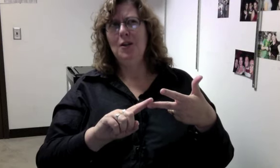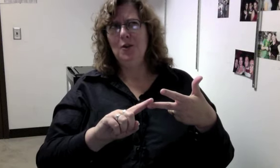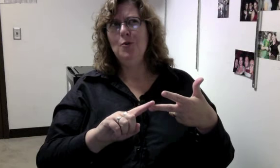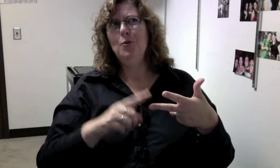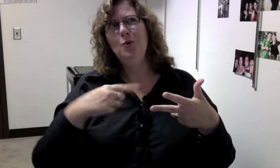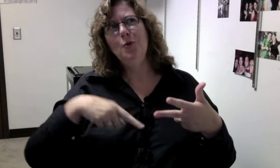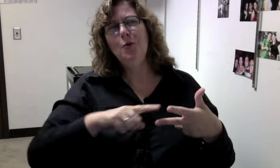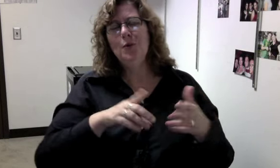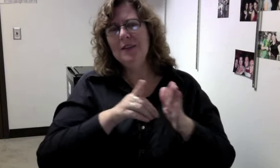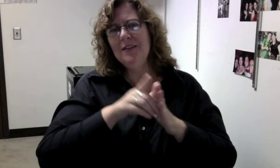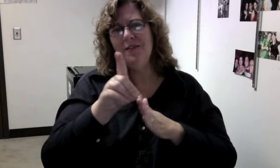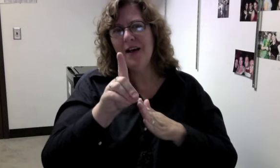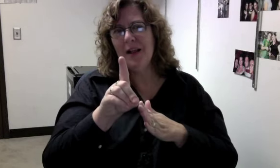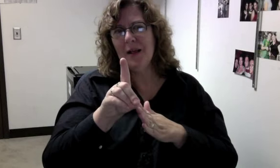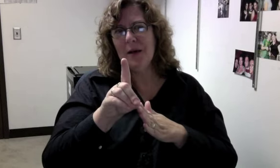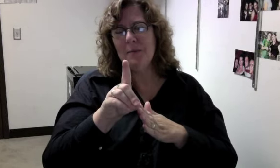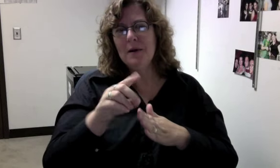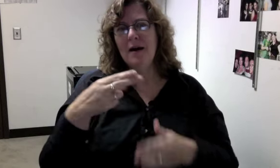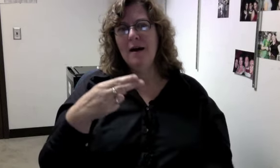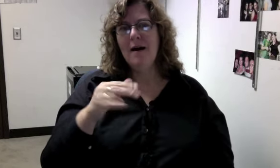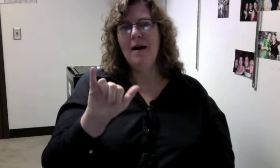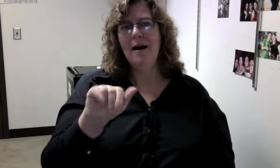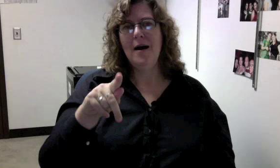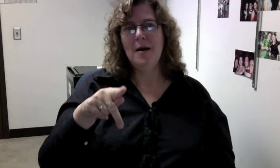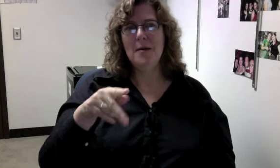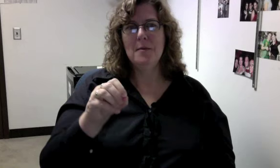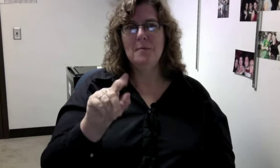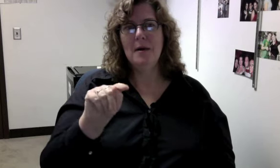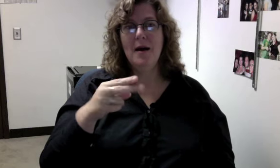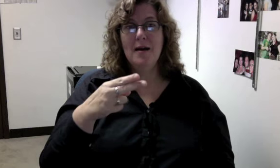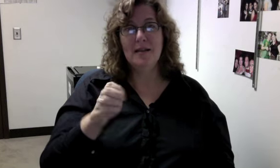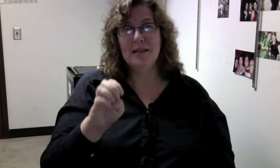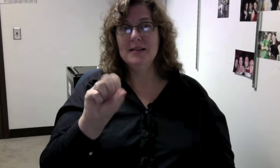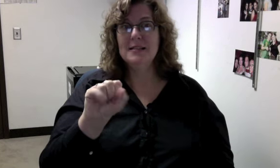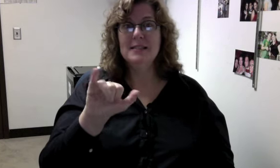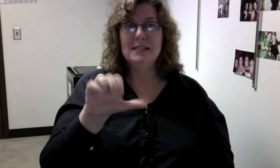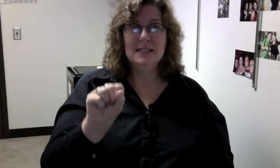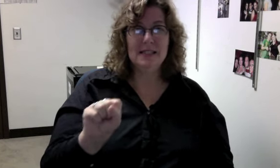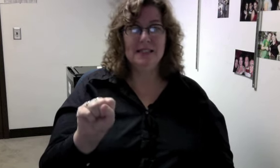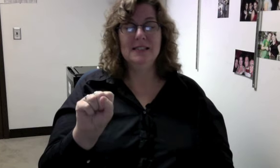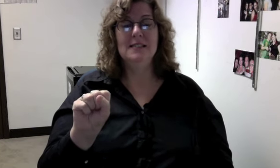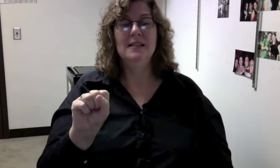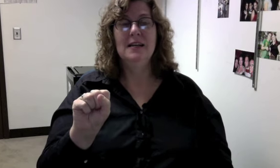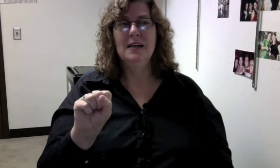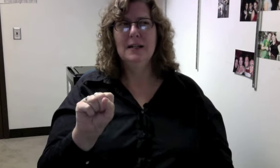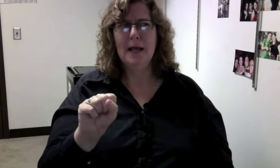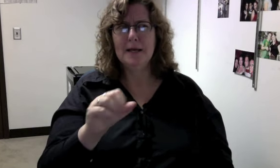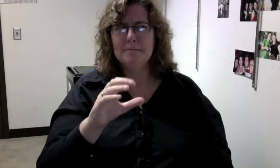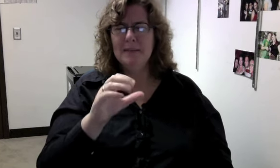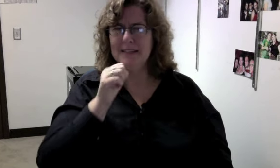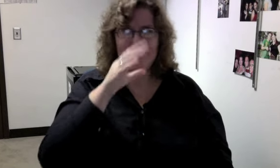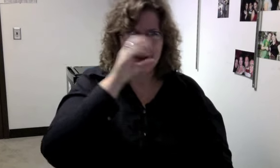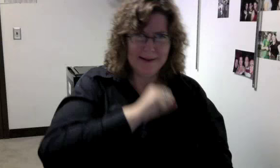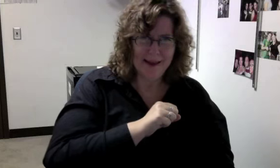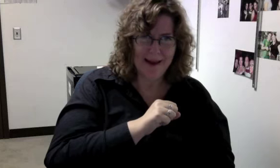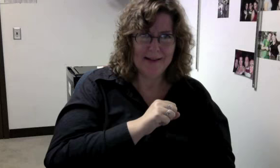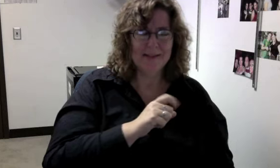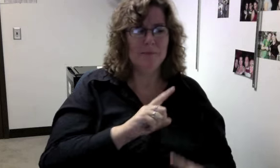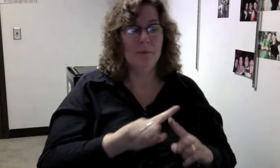that's based on background information. You're not just making a guess, like plants are green because